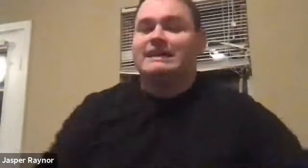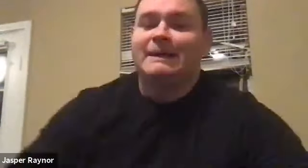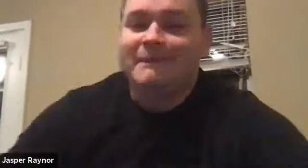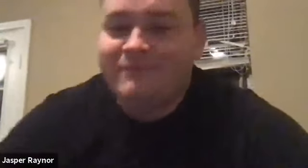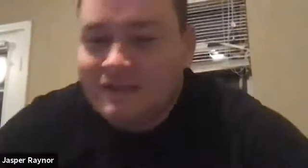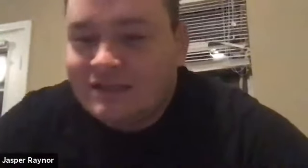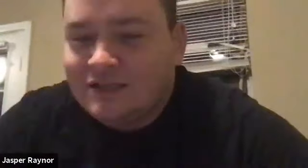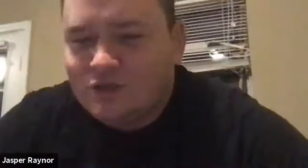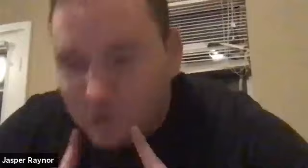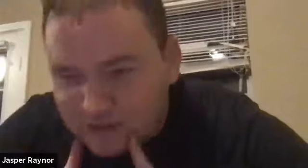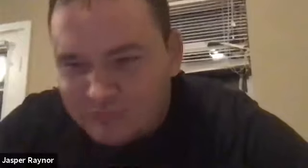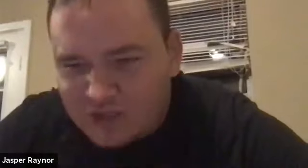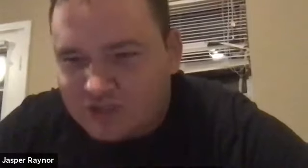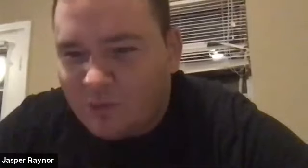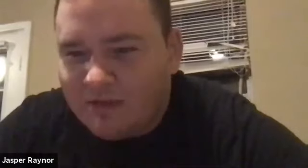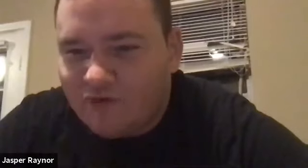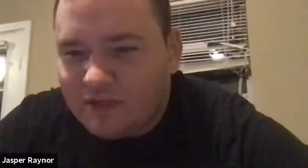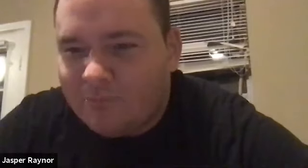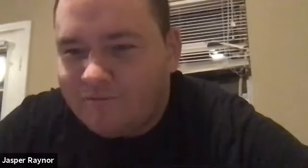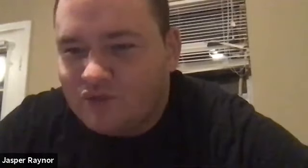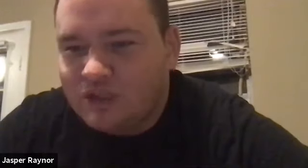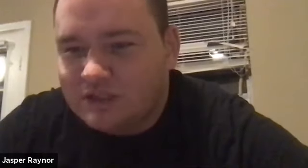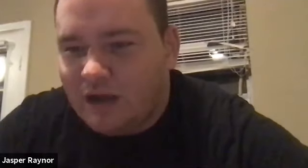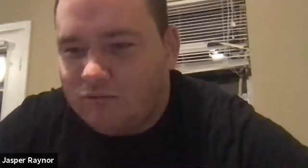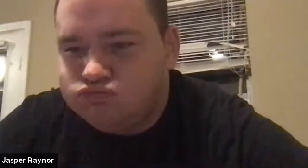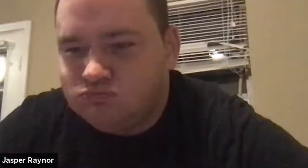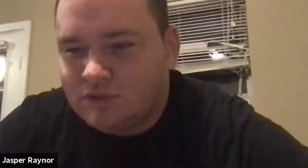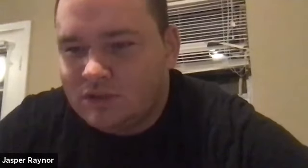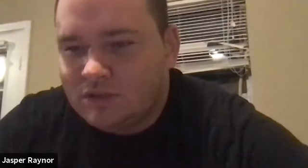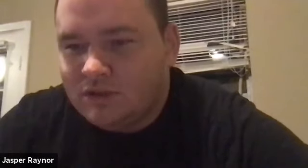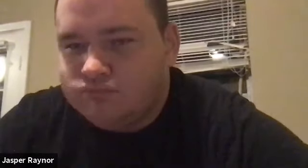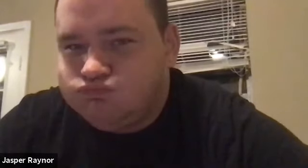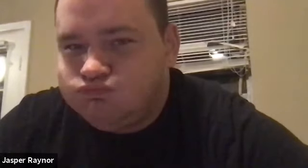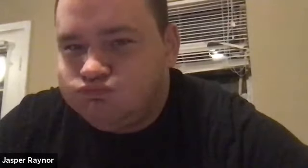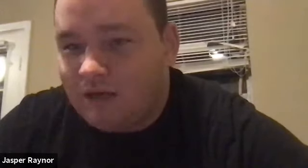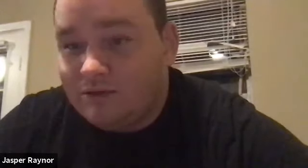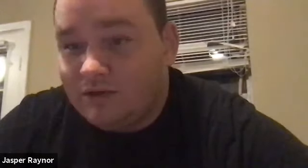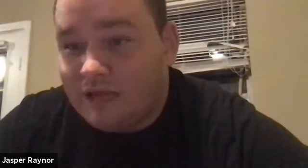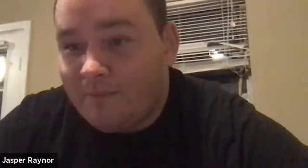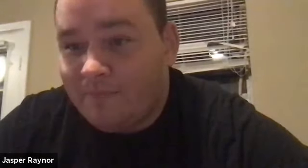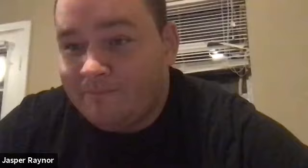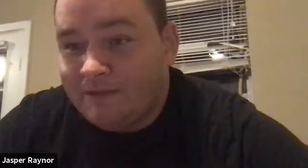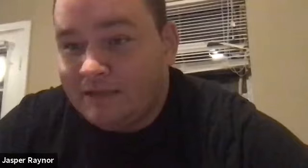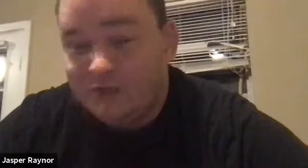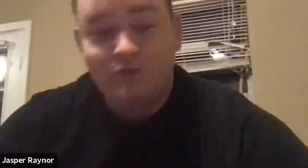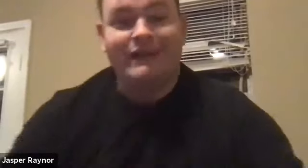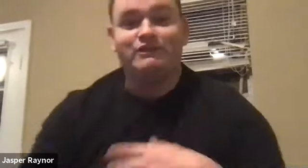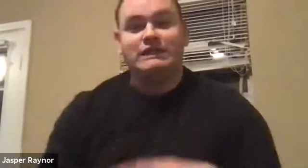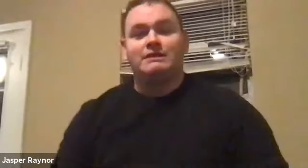yeah. Music person, don't be afraid to puff your cheeks out. Do it all the time. Like, you will never see me